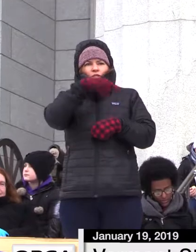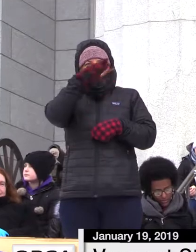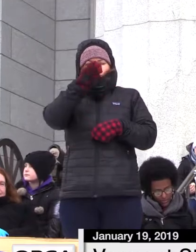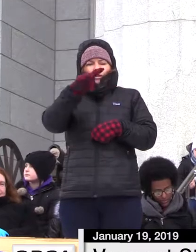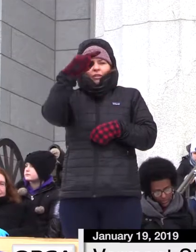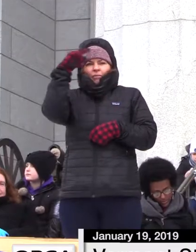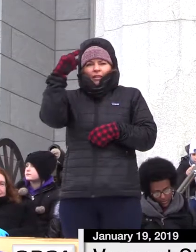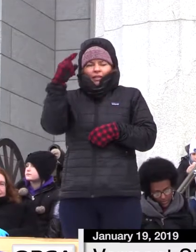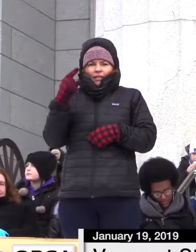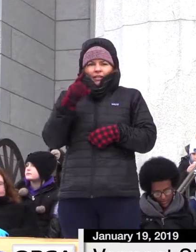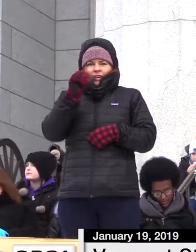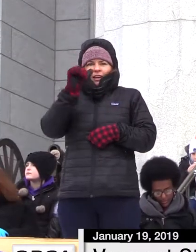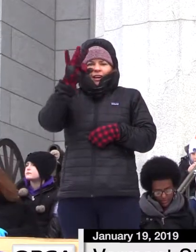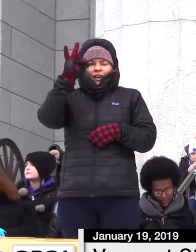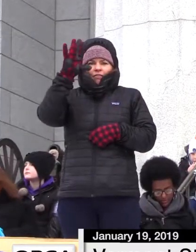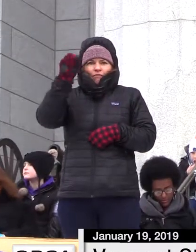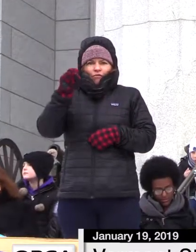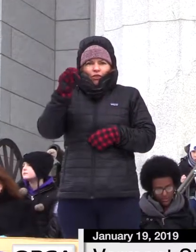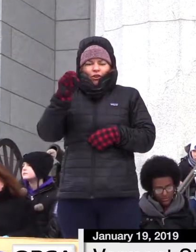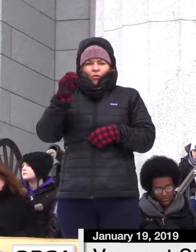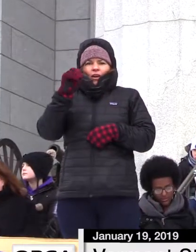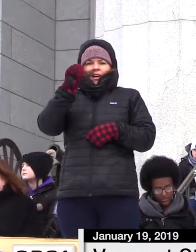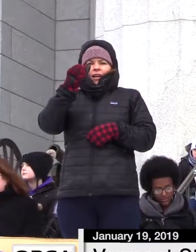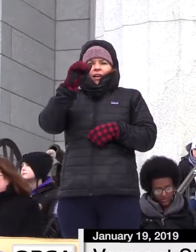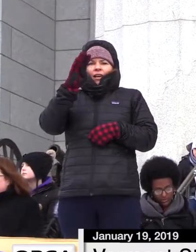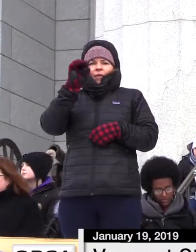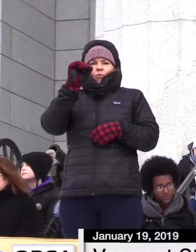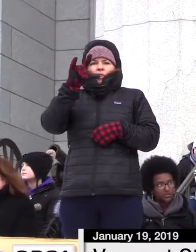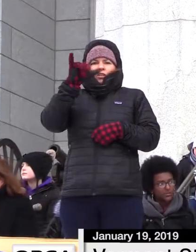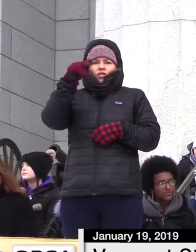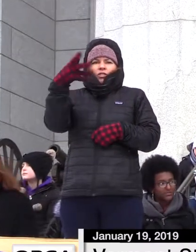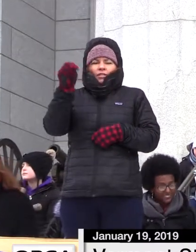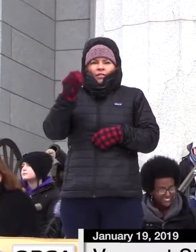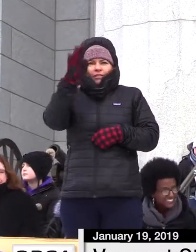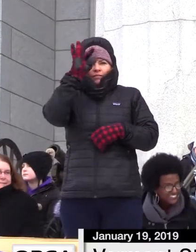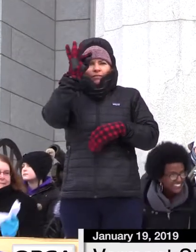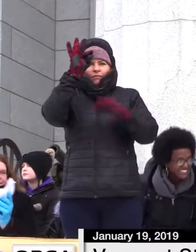feminist, Afrofuturist, abolitionist framework.